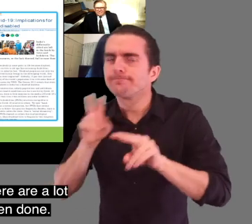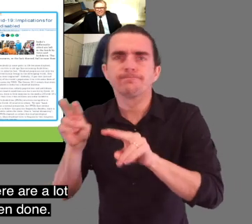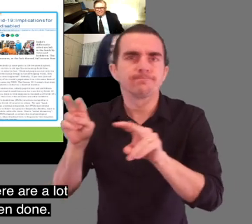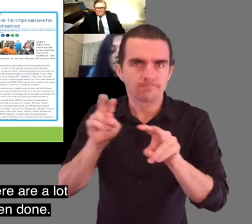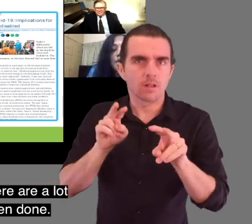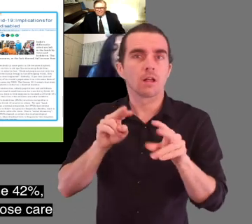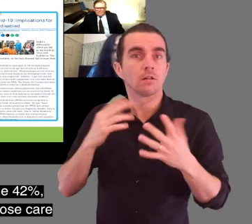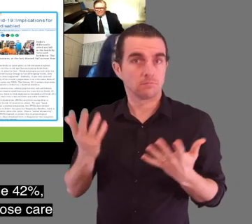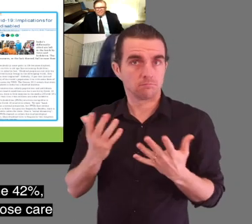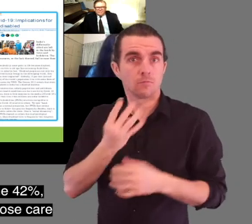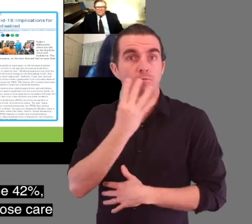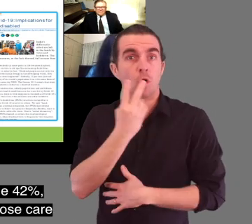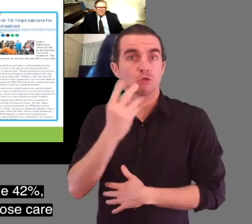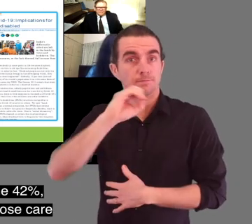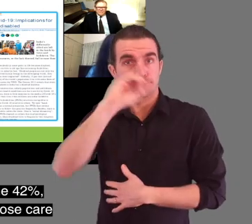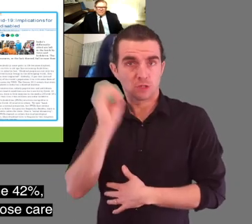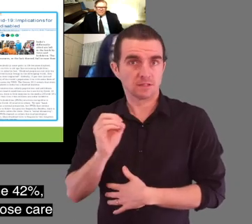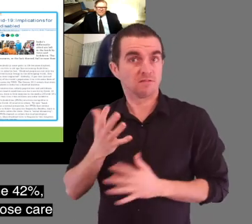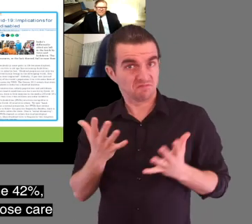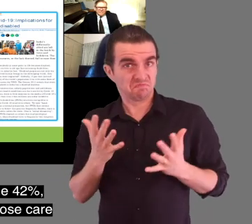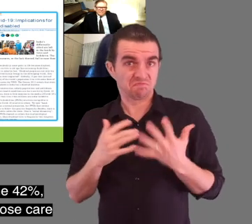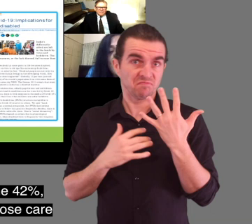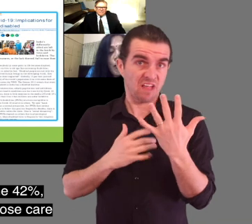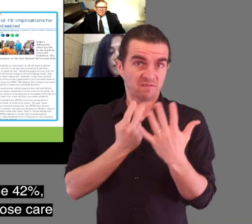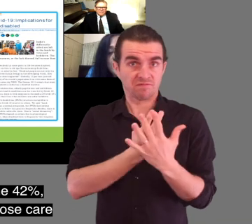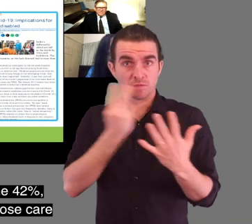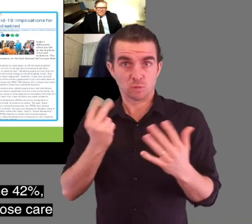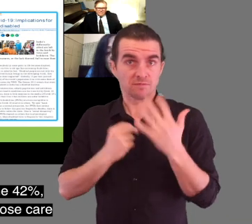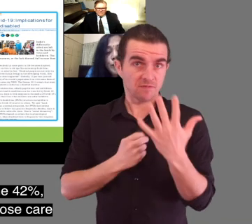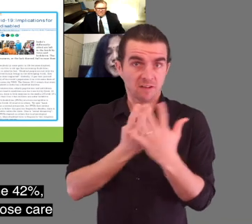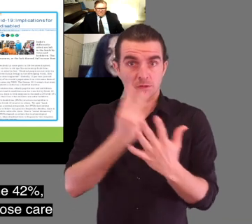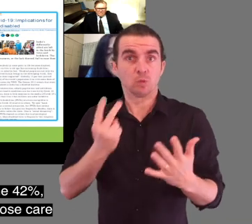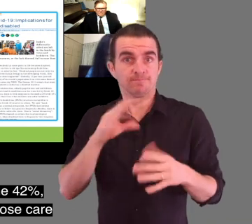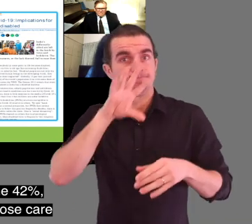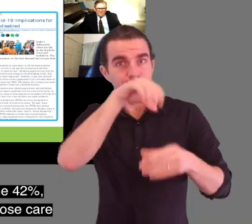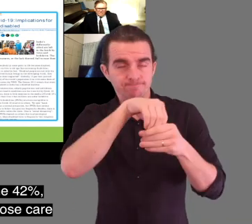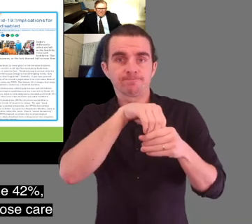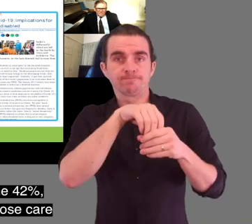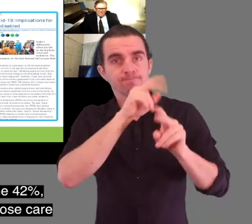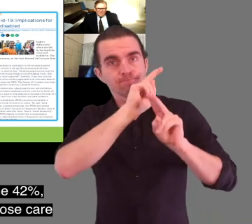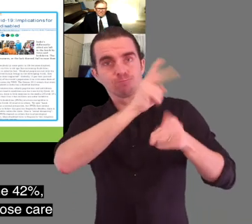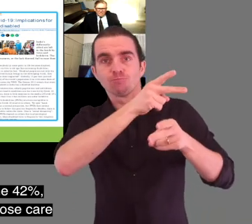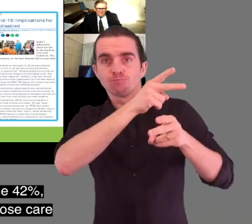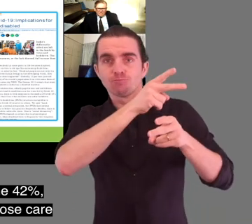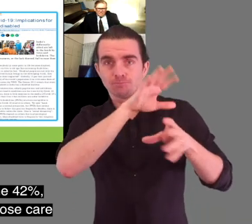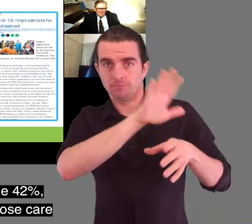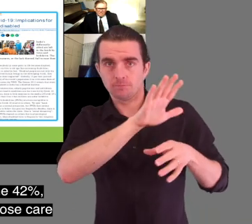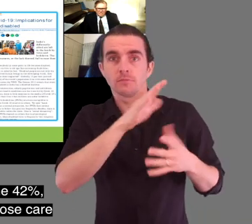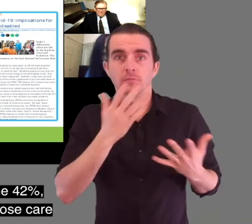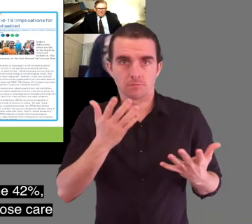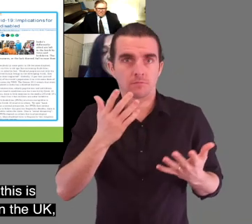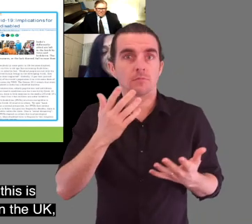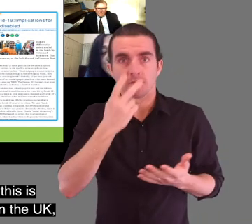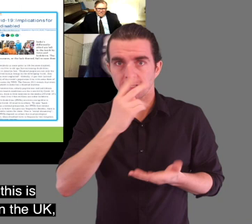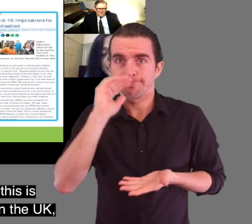been done. One thing is that 42 of the 42%, over 2 in 5 of those